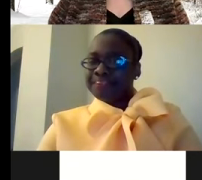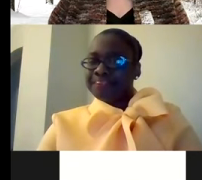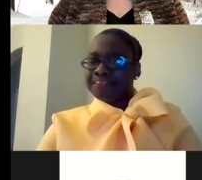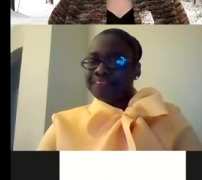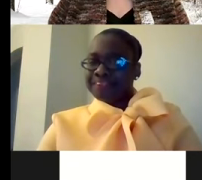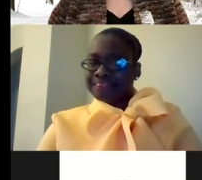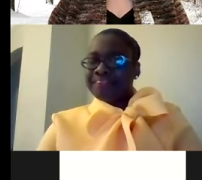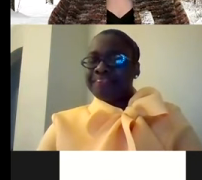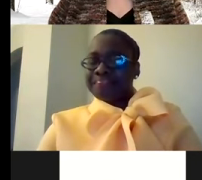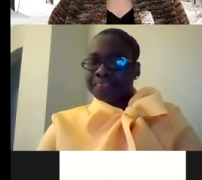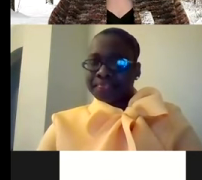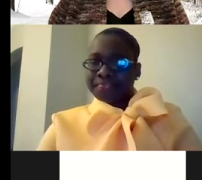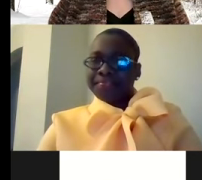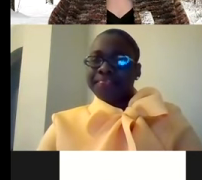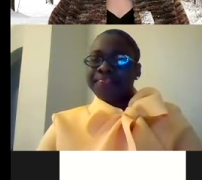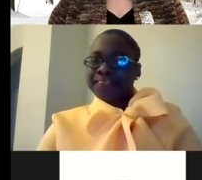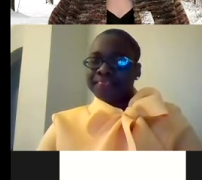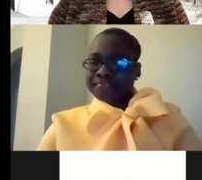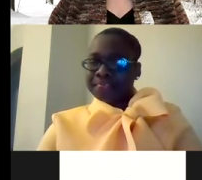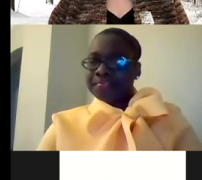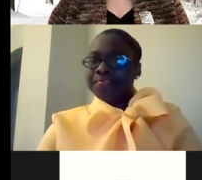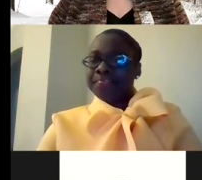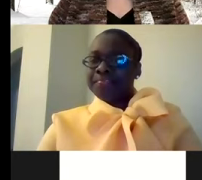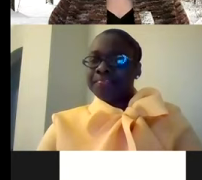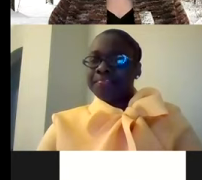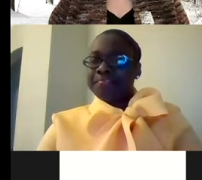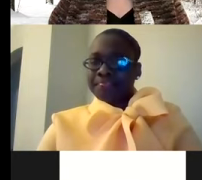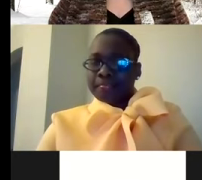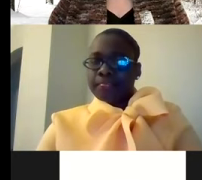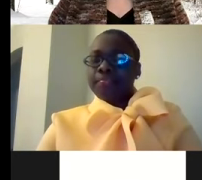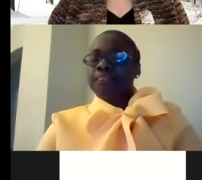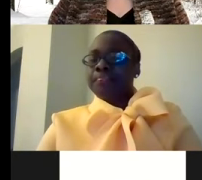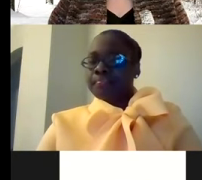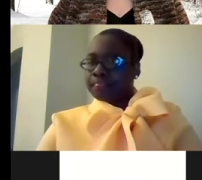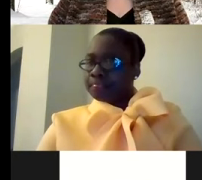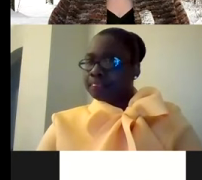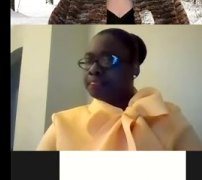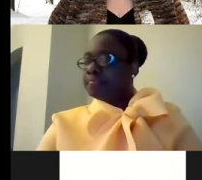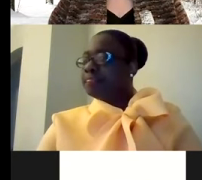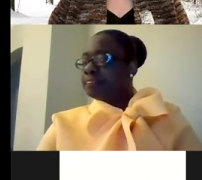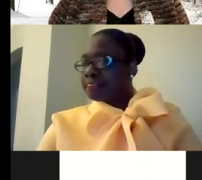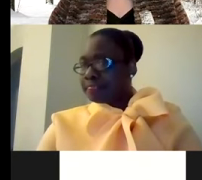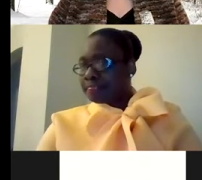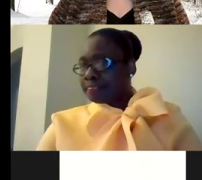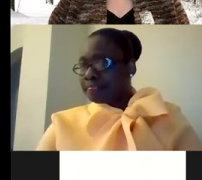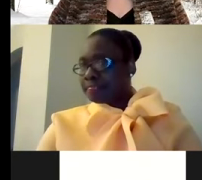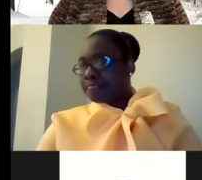Oh yeah, oh my darling, stand by me.